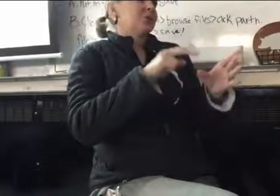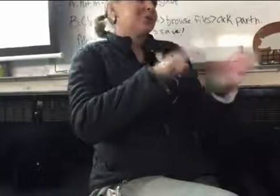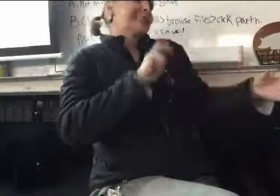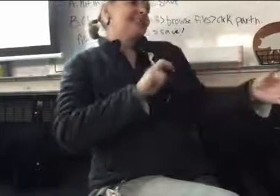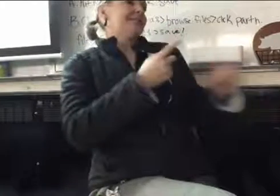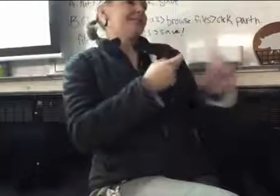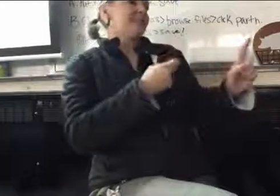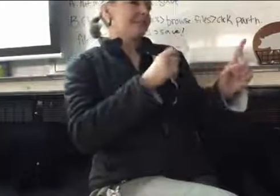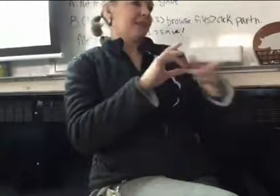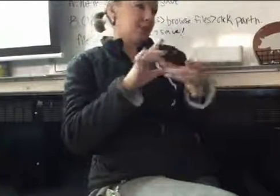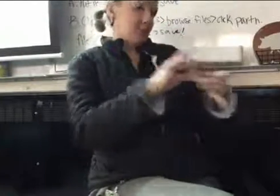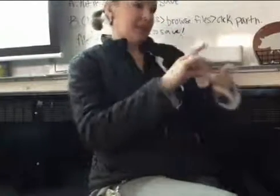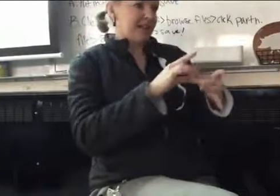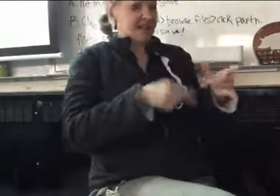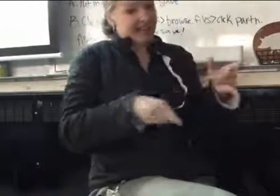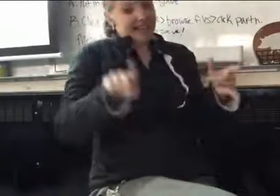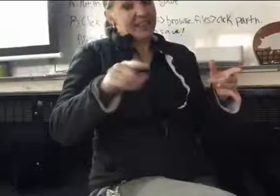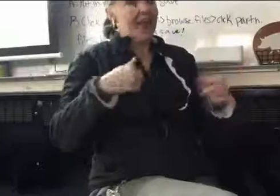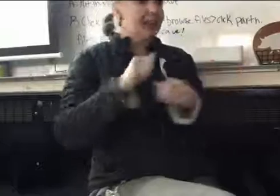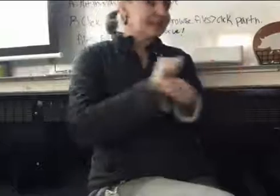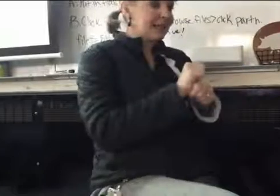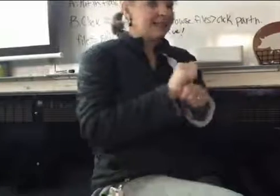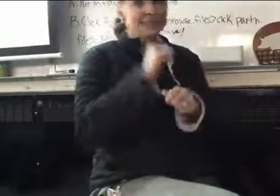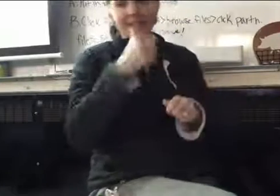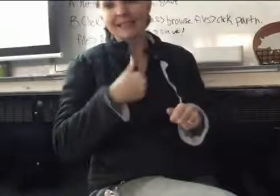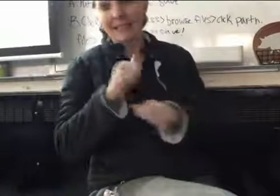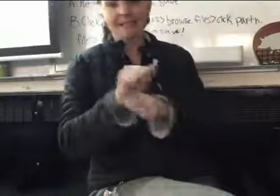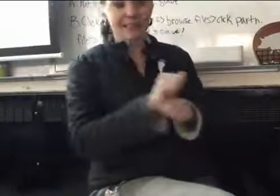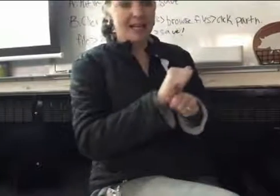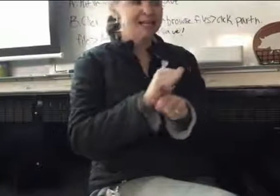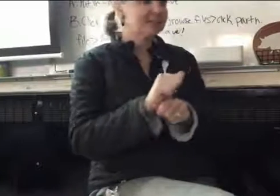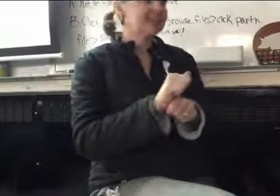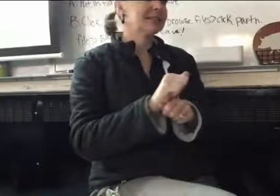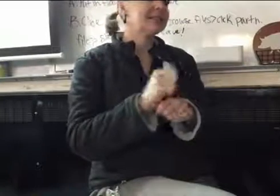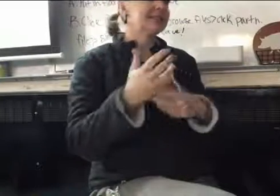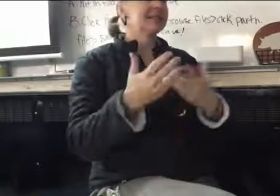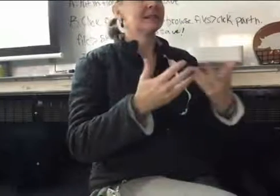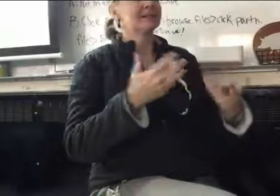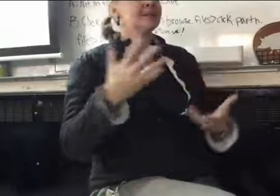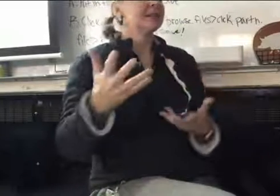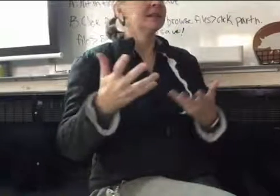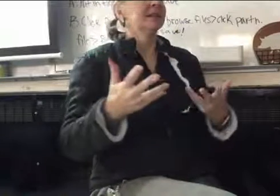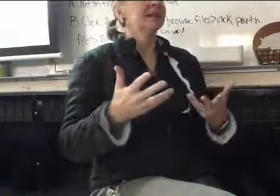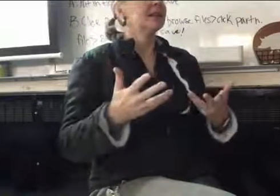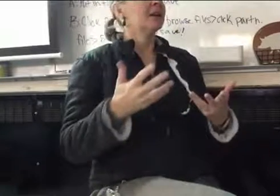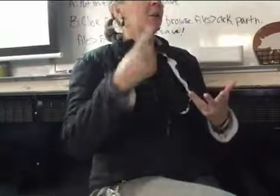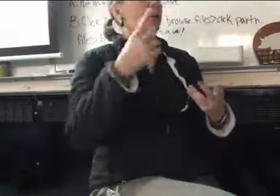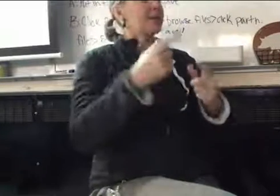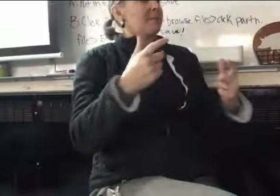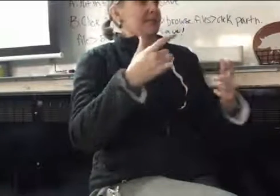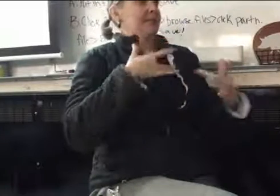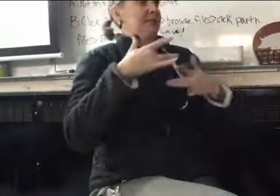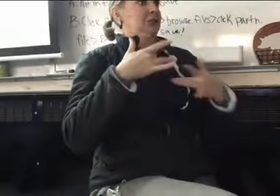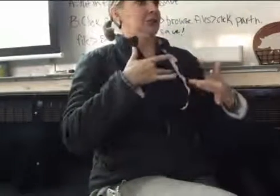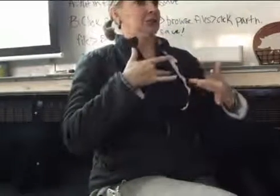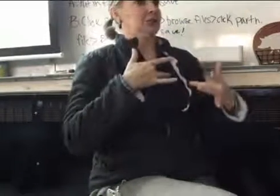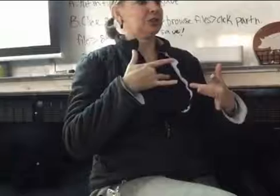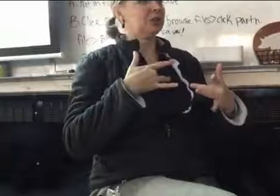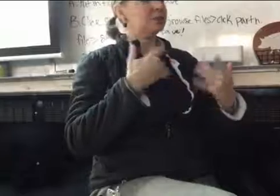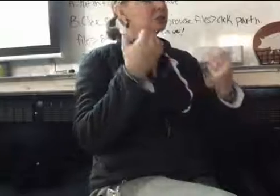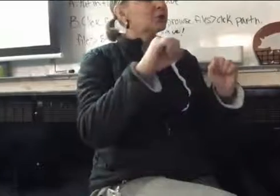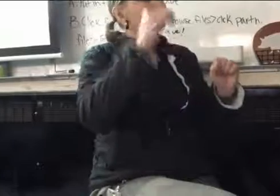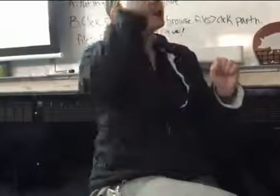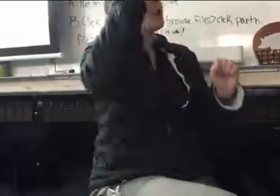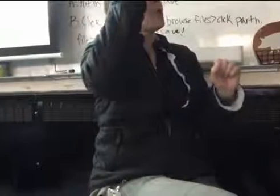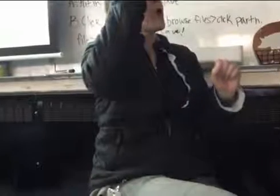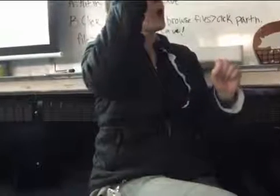These were the ones that had slaves, didn't have slaves, they had the most battles fought in it. Was one of his biggest concerns. Mostly I'm just trying to get you aware of the